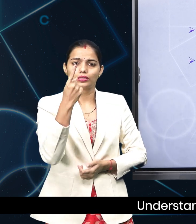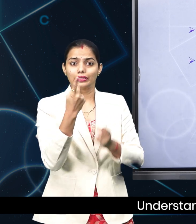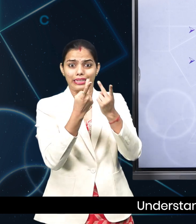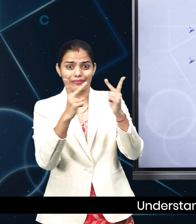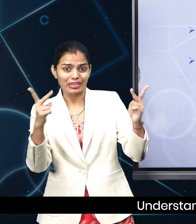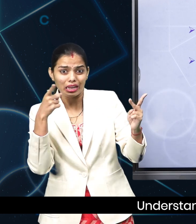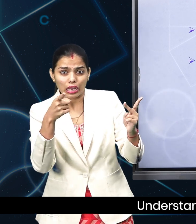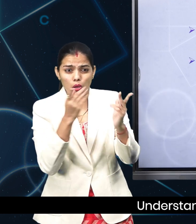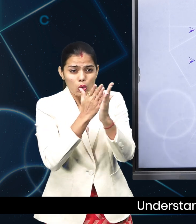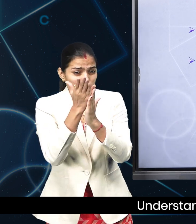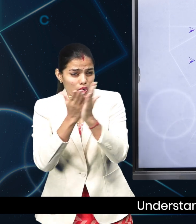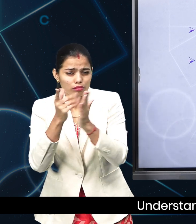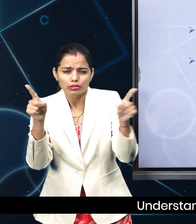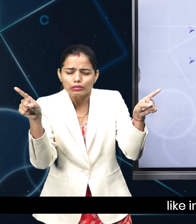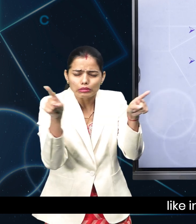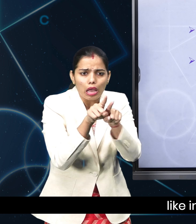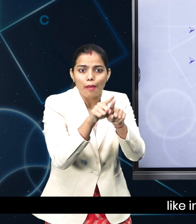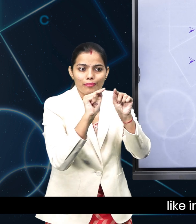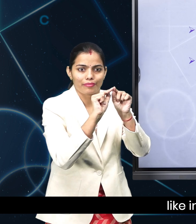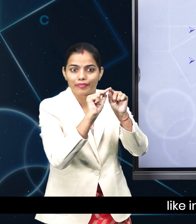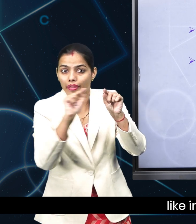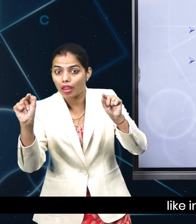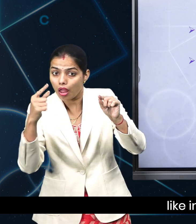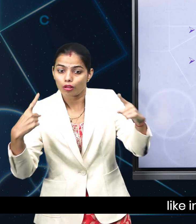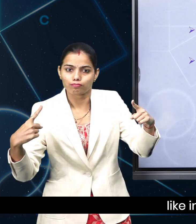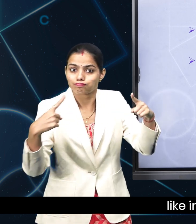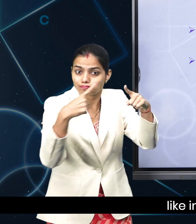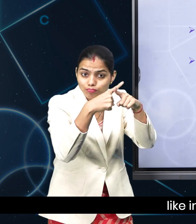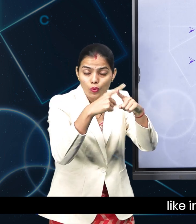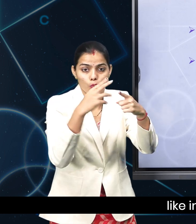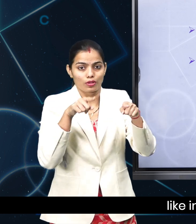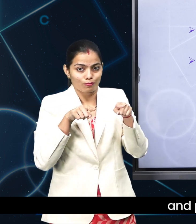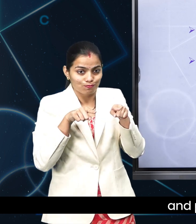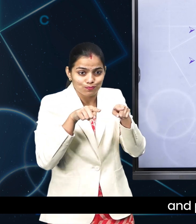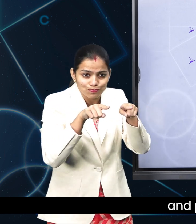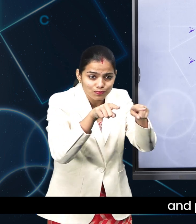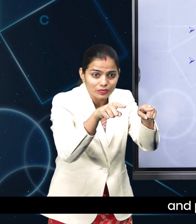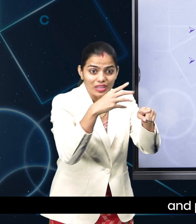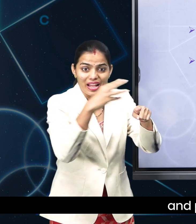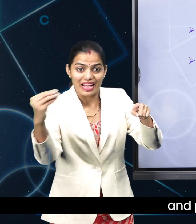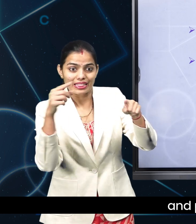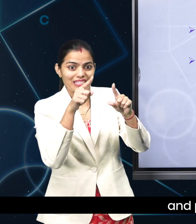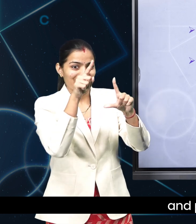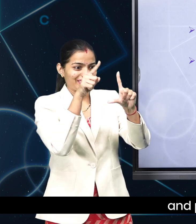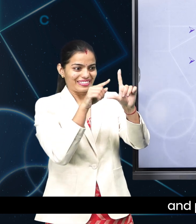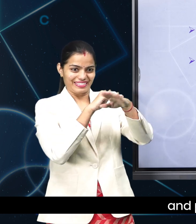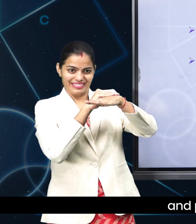Understand different types of lines like intersecting, parallel, and perpendicular lines.